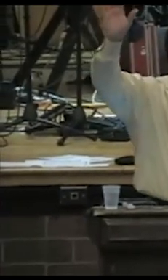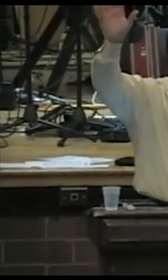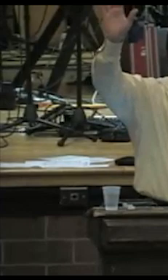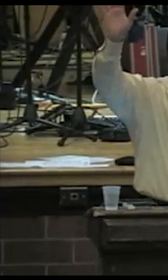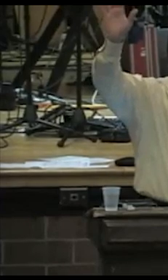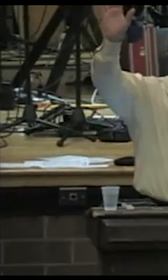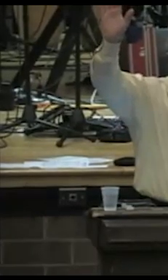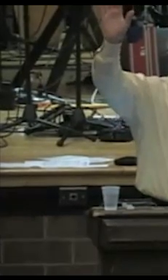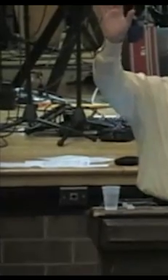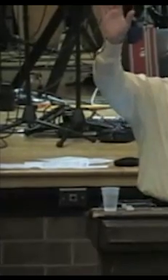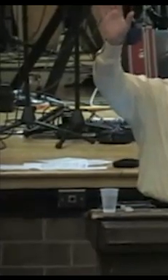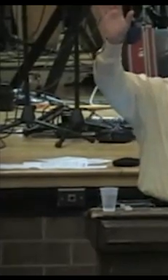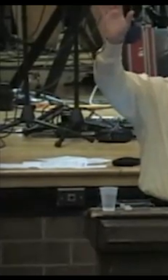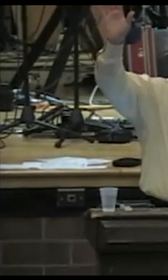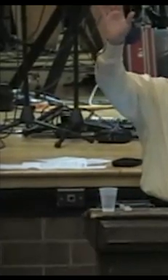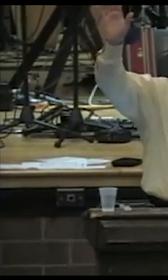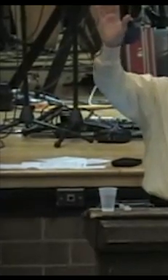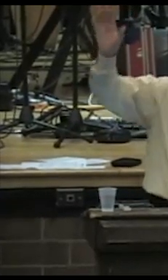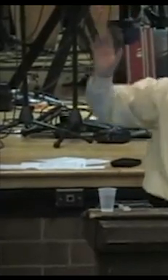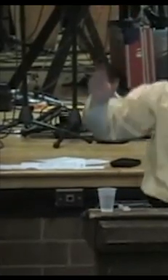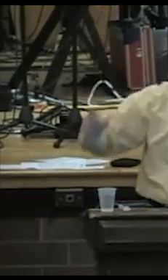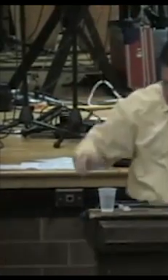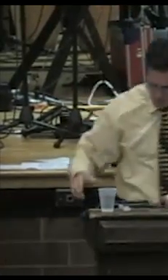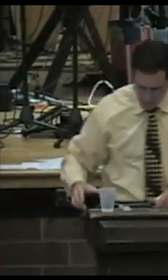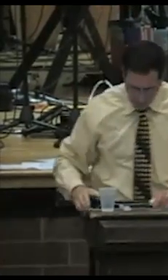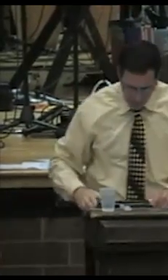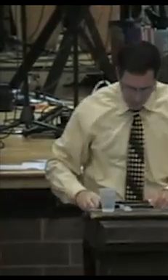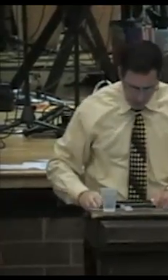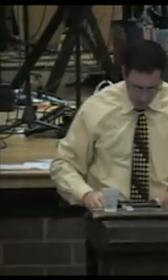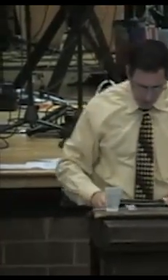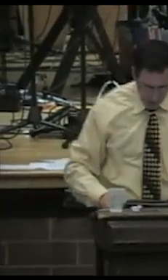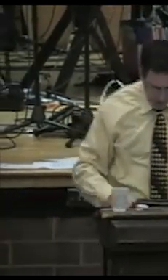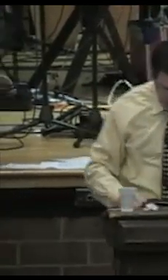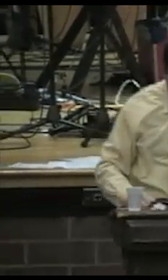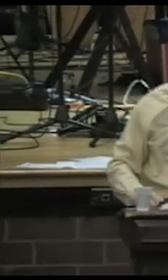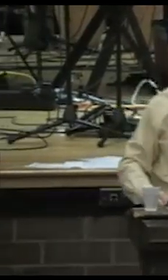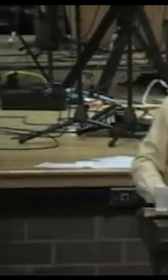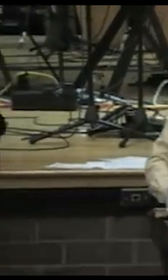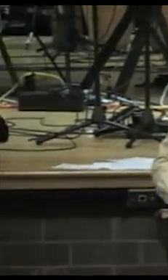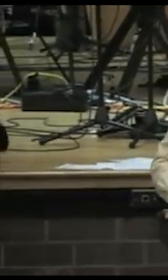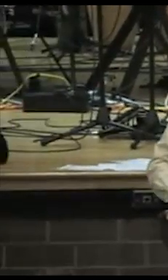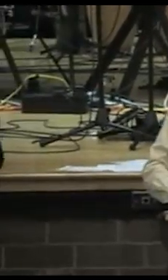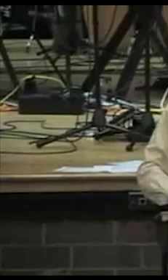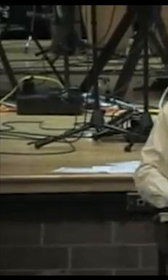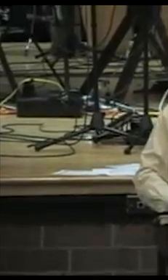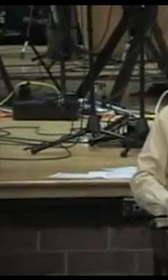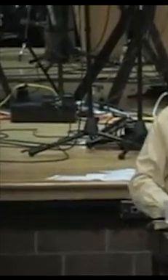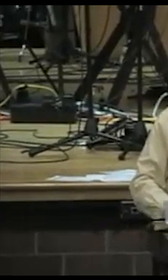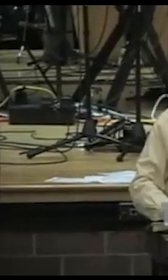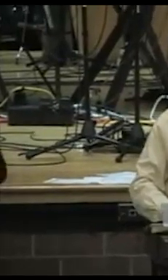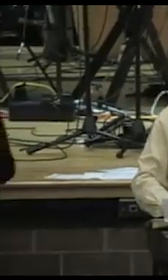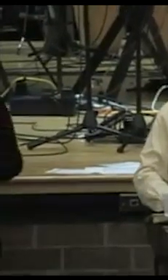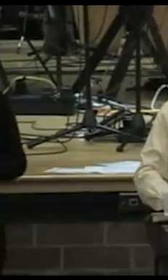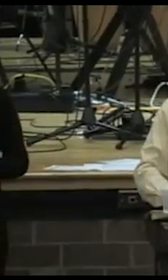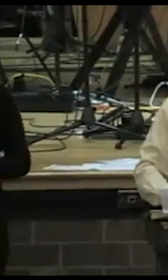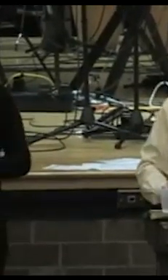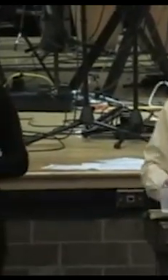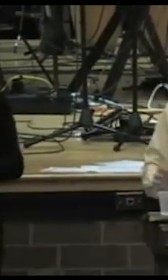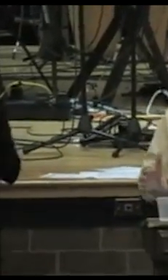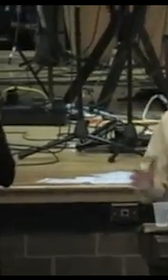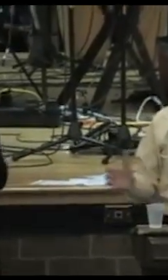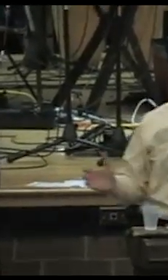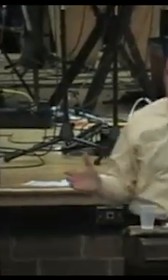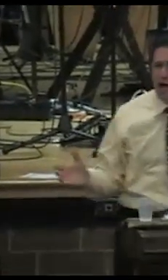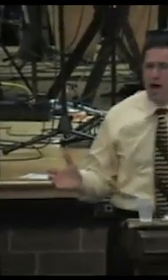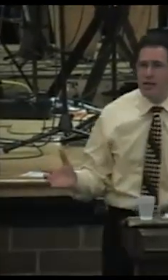that sound good? Does anybody know what I'm talking about? Three of you do. Thank you.